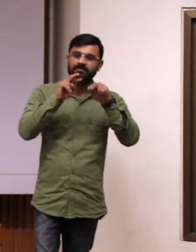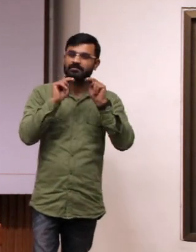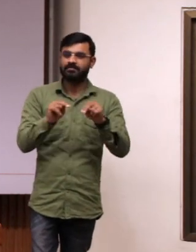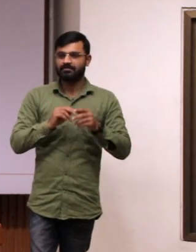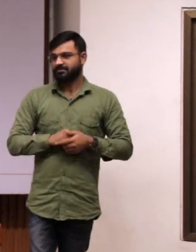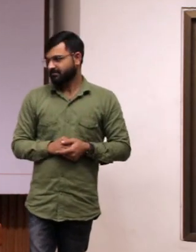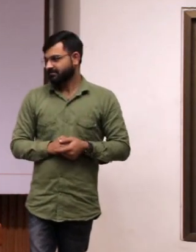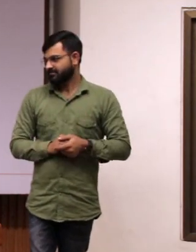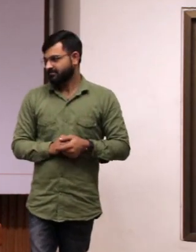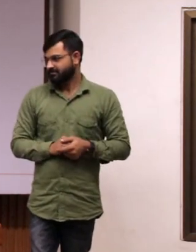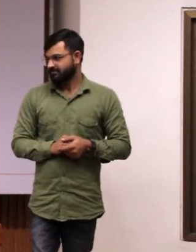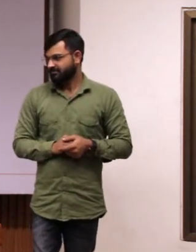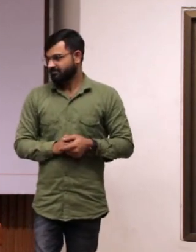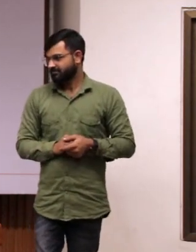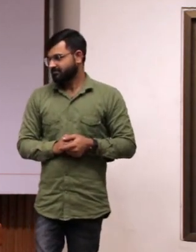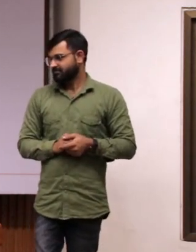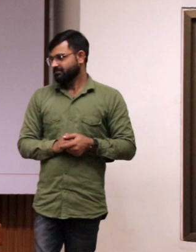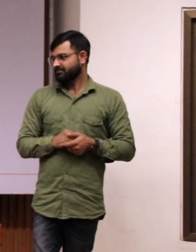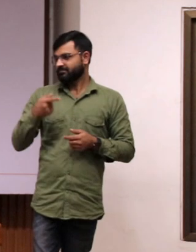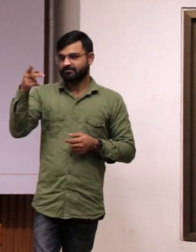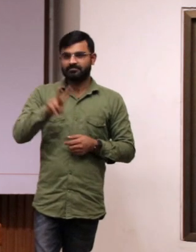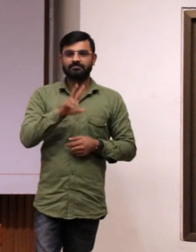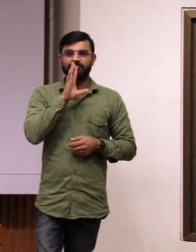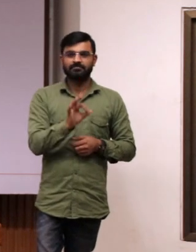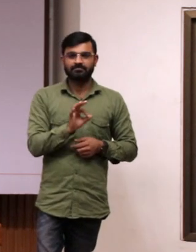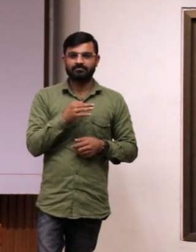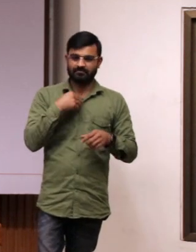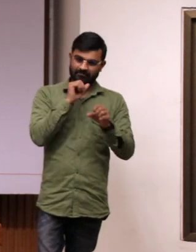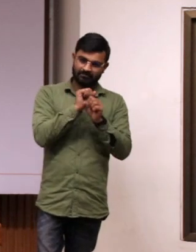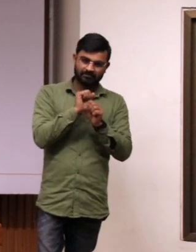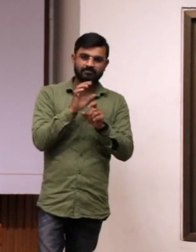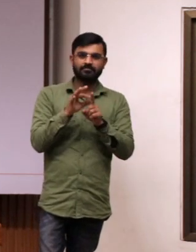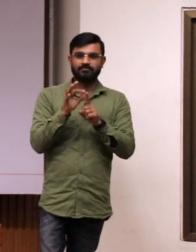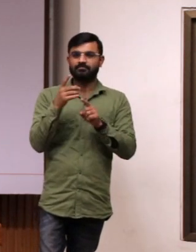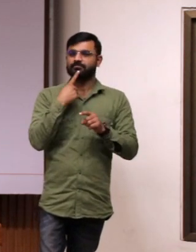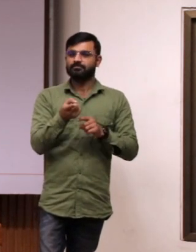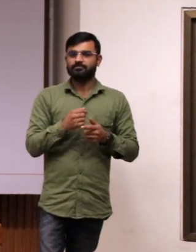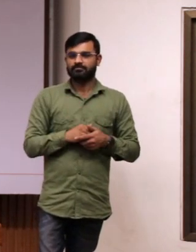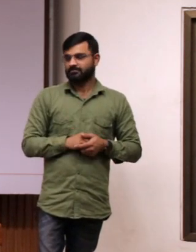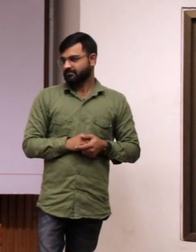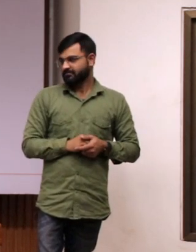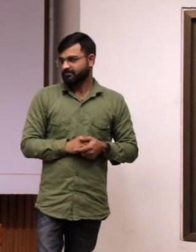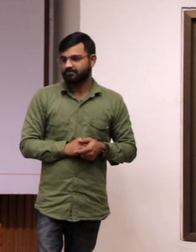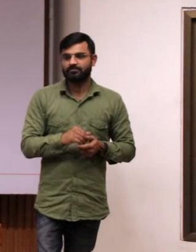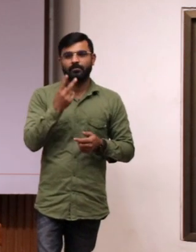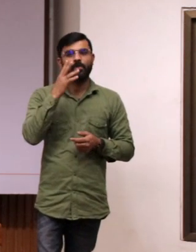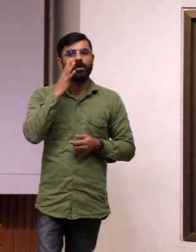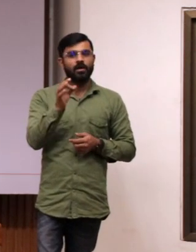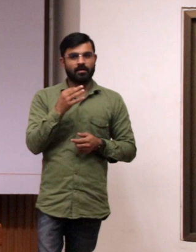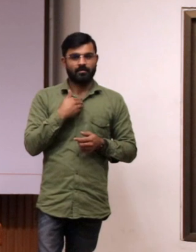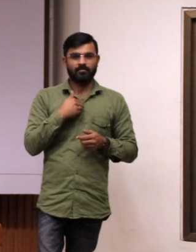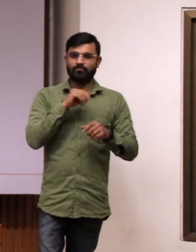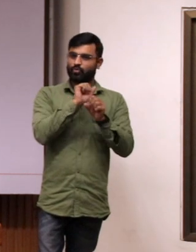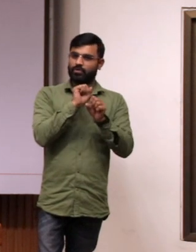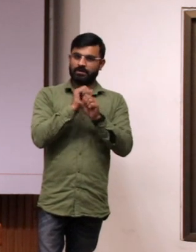required to bring back a. Yes, actually we worked on it. I tell you, there are two important things which we